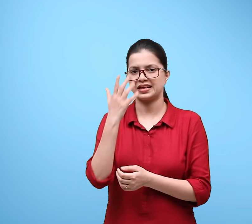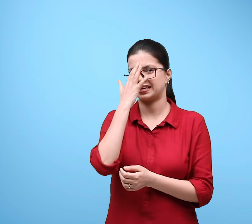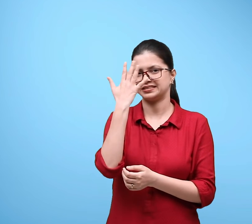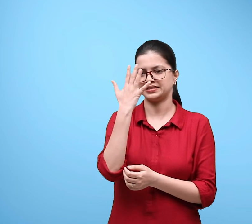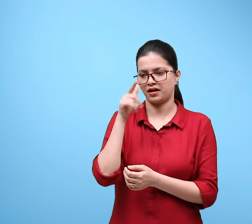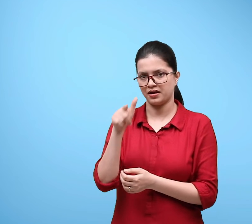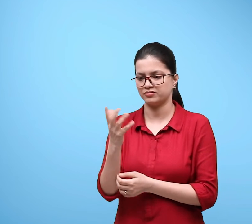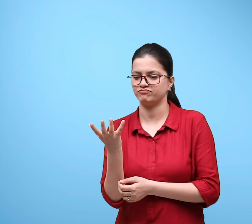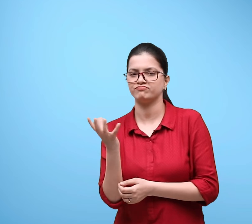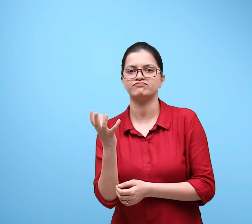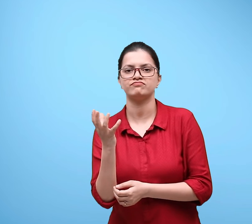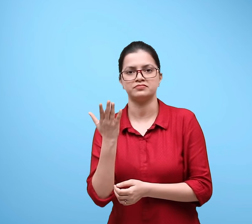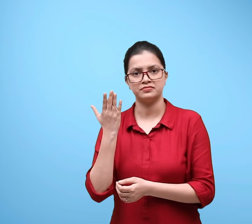Glass bowl,